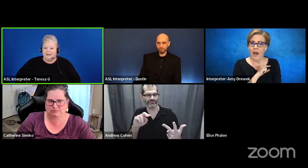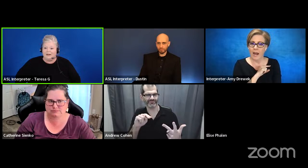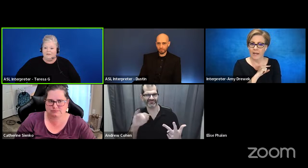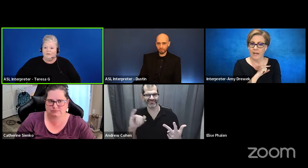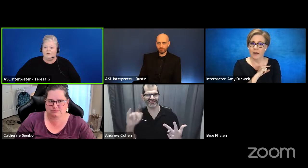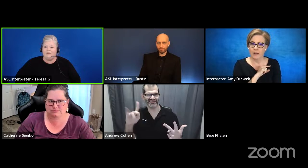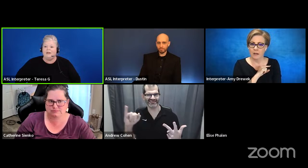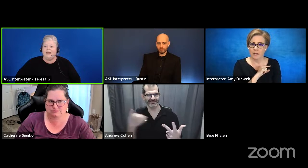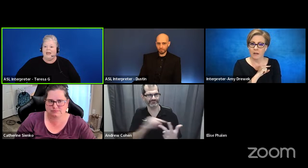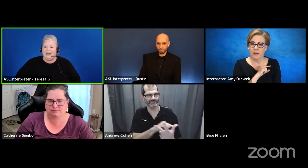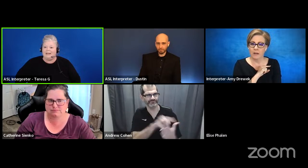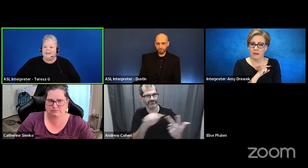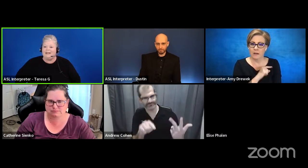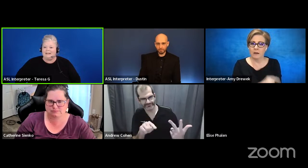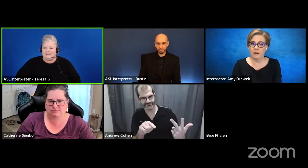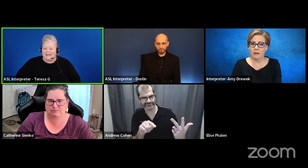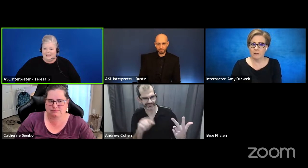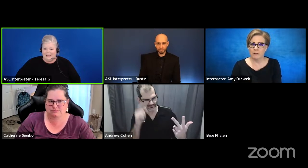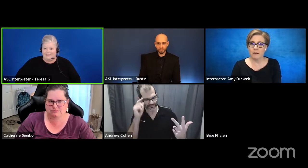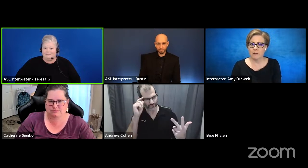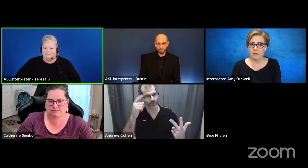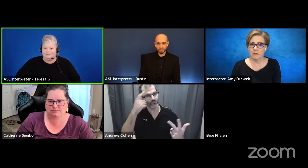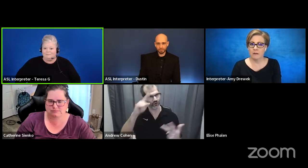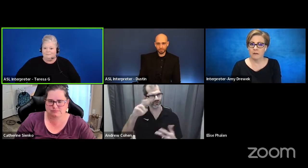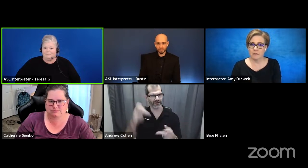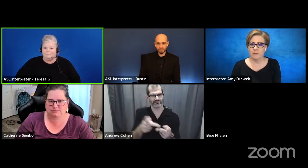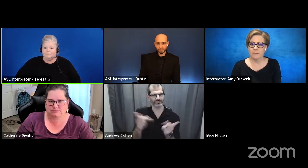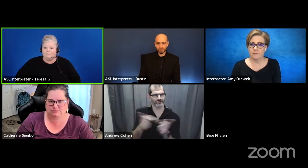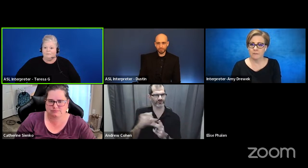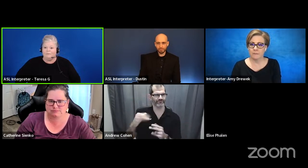Suke Kneifel, and Nikki,